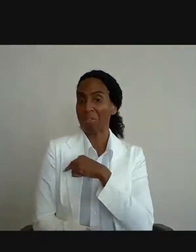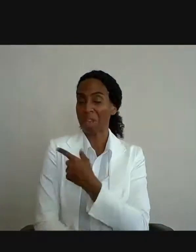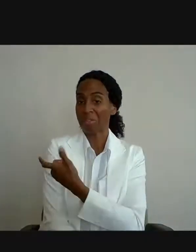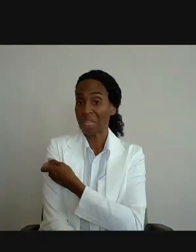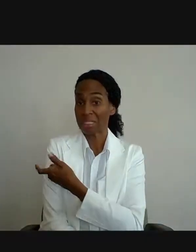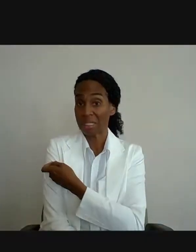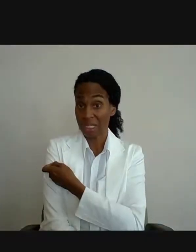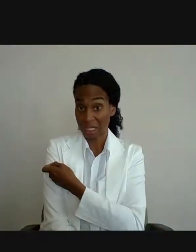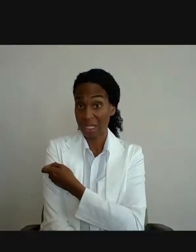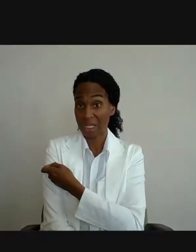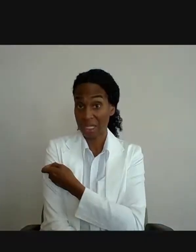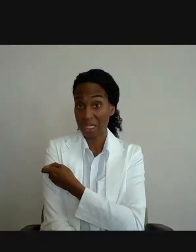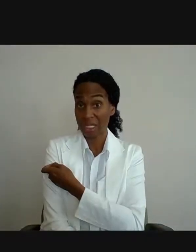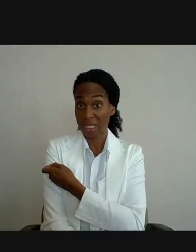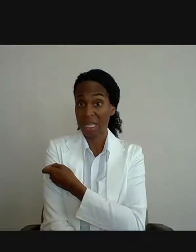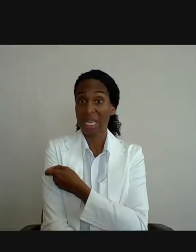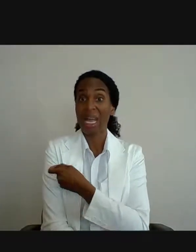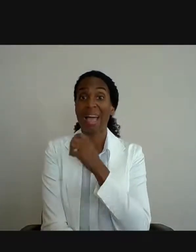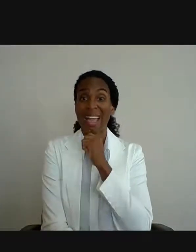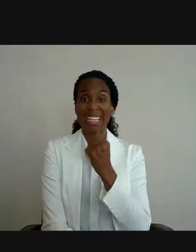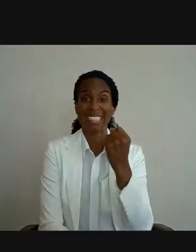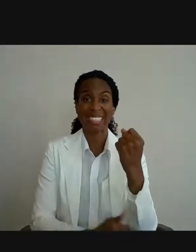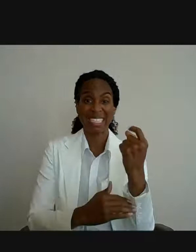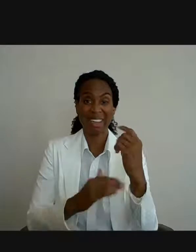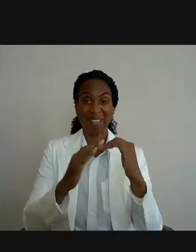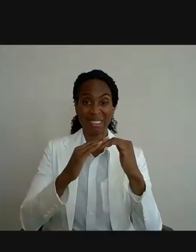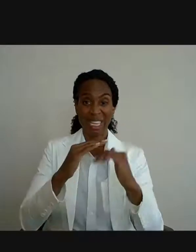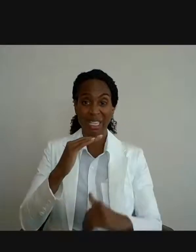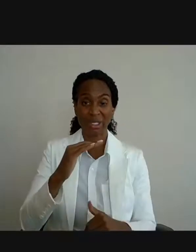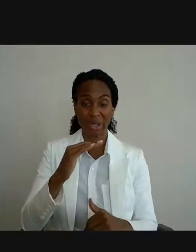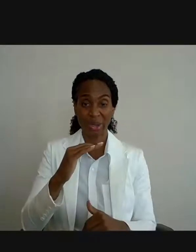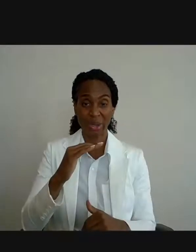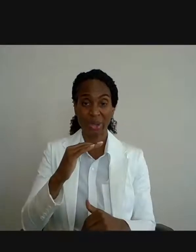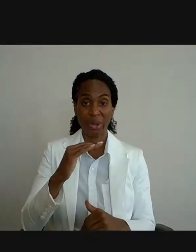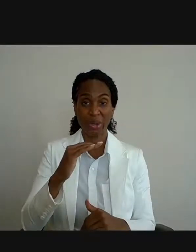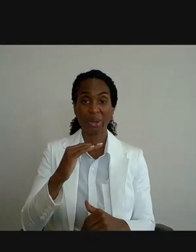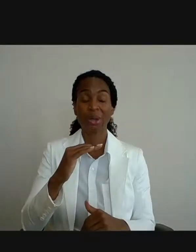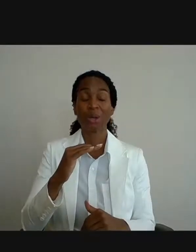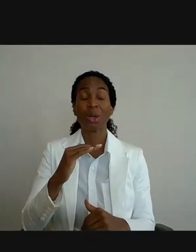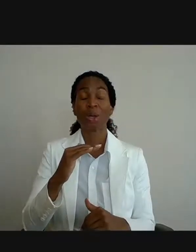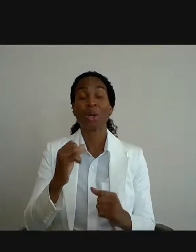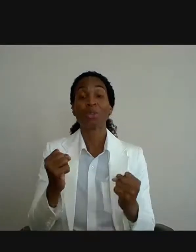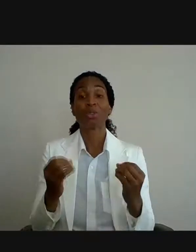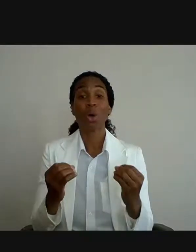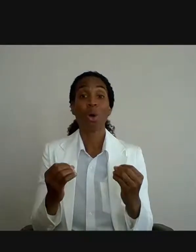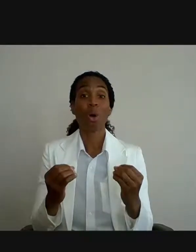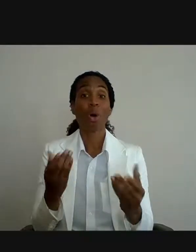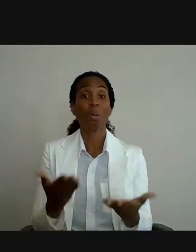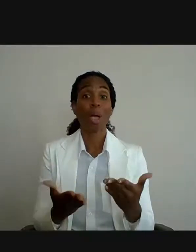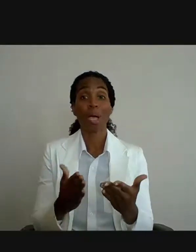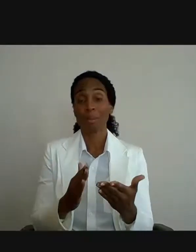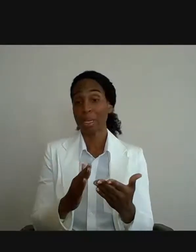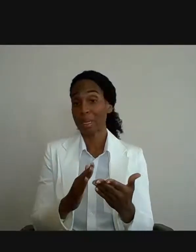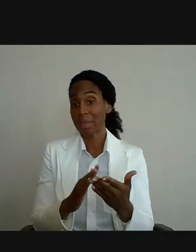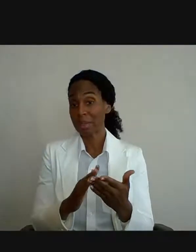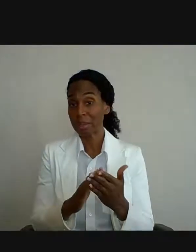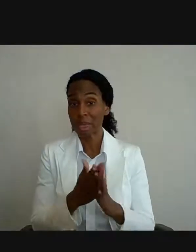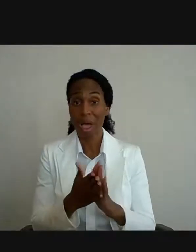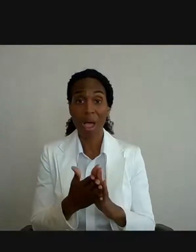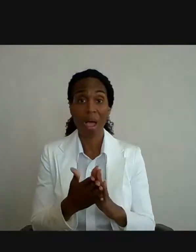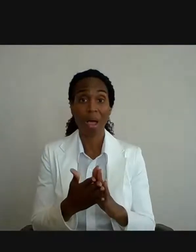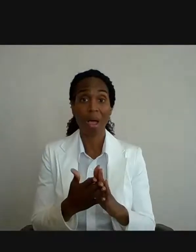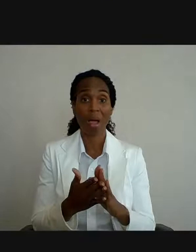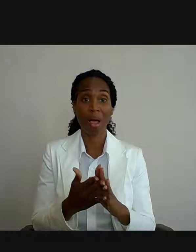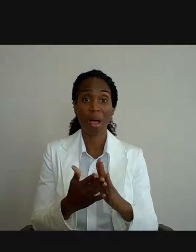vaccinated 11 years and under. And so, and they may get infections where they can